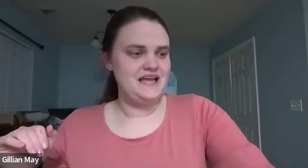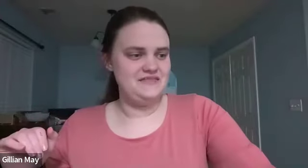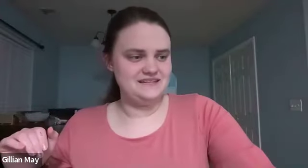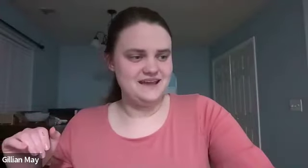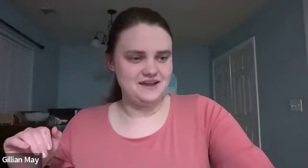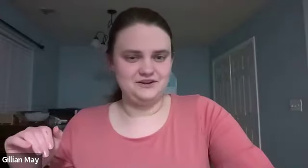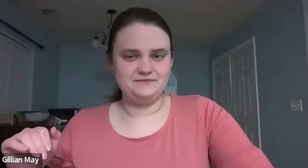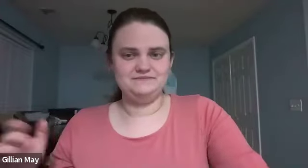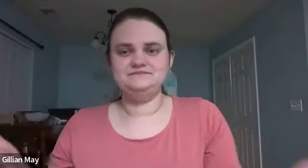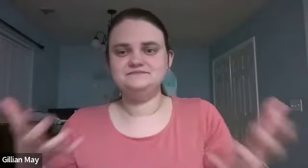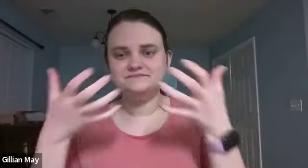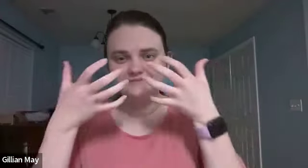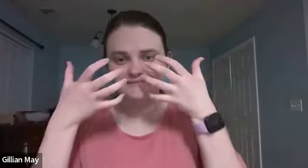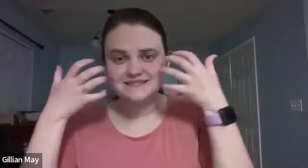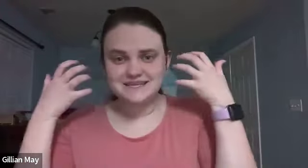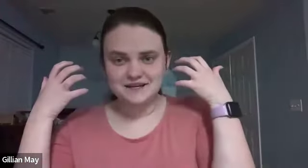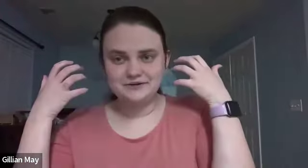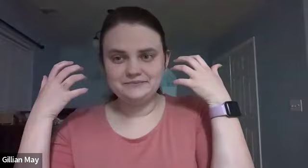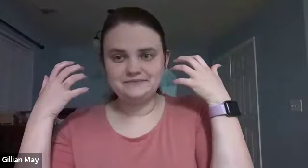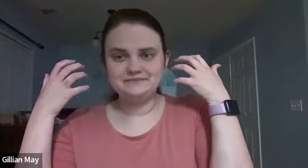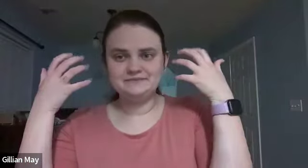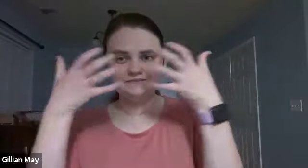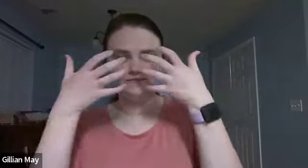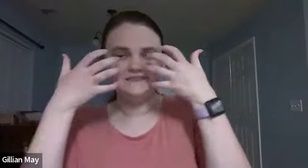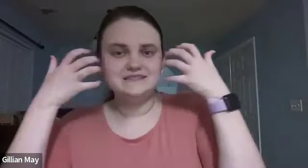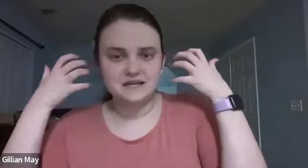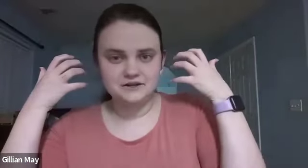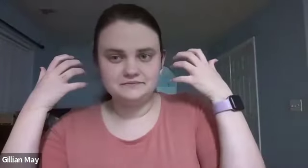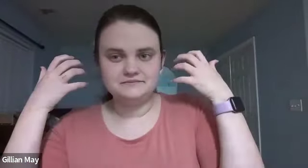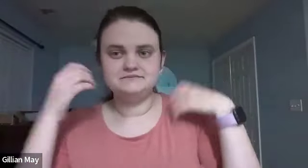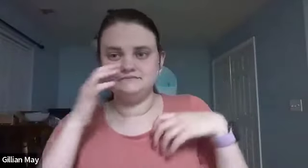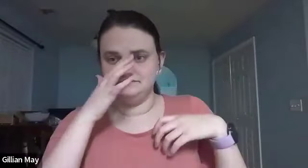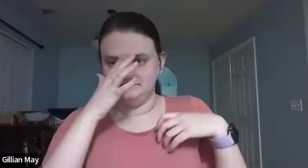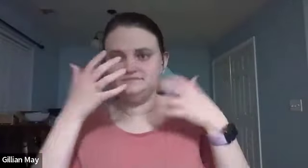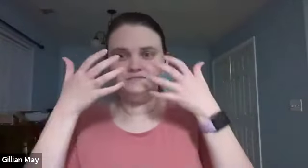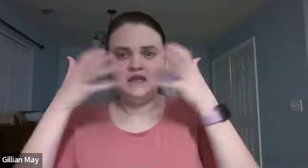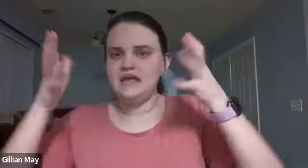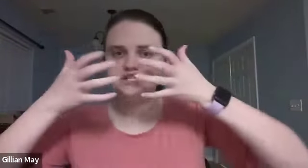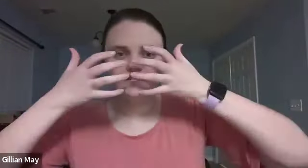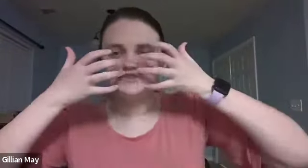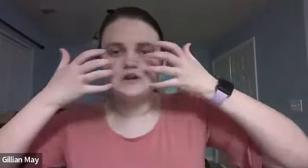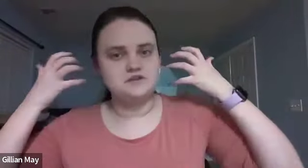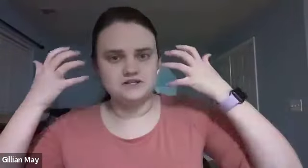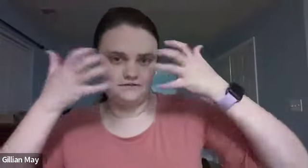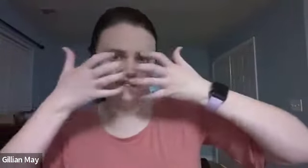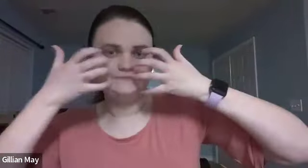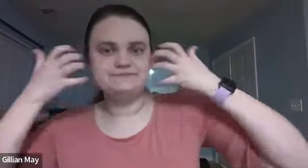And then tiger. Tiger. Tiger. It's just the stripes across your face.